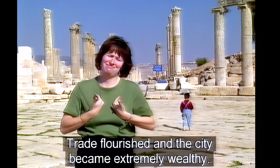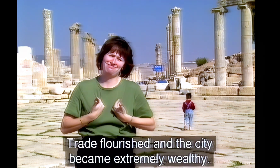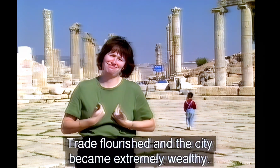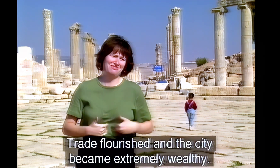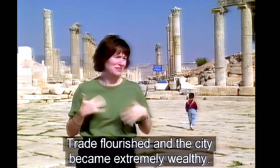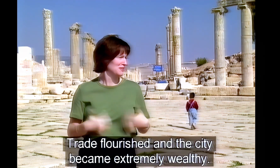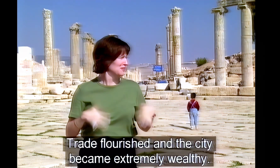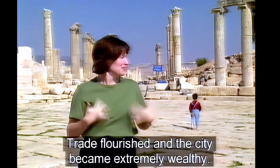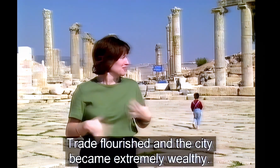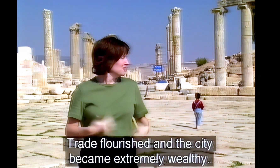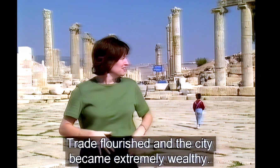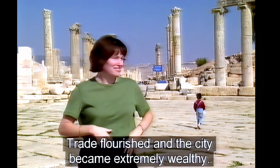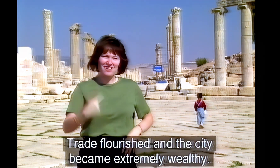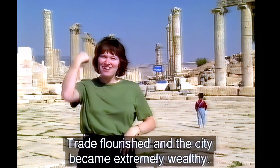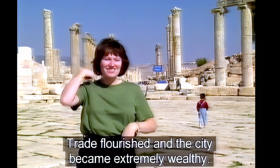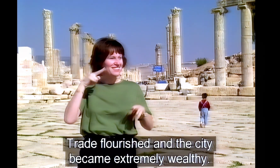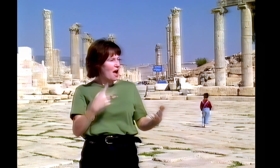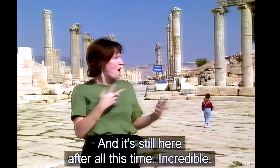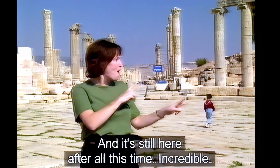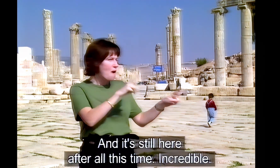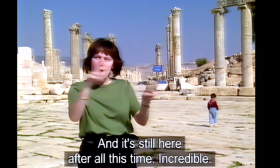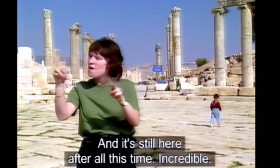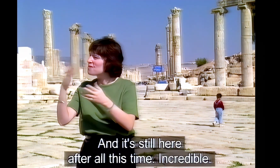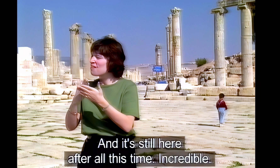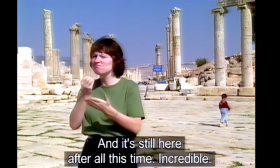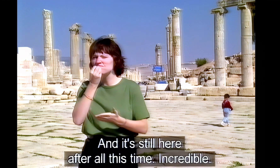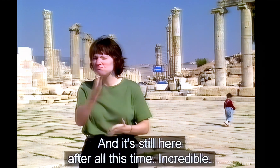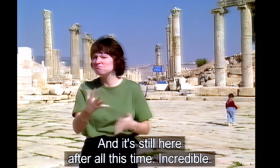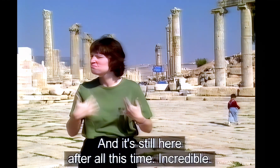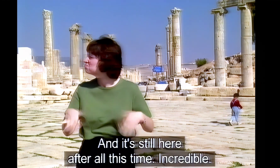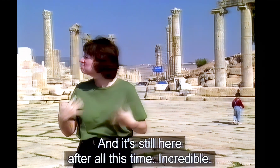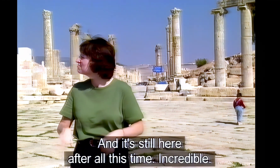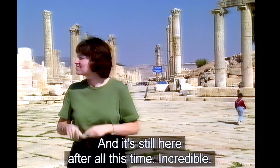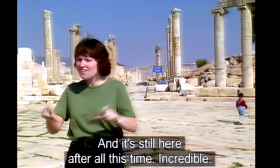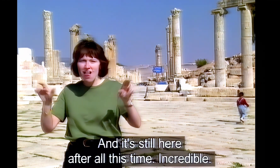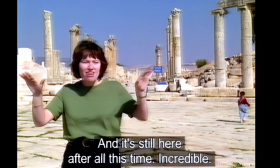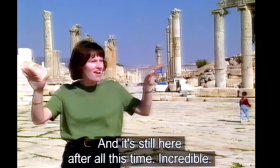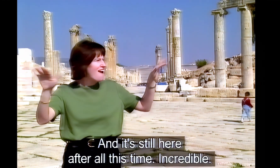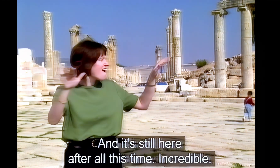extremely wealthy. And it's still here after all this time. Incredible.